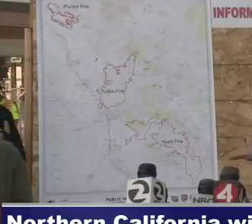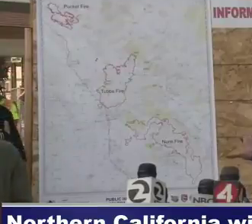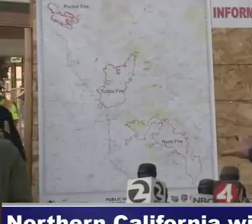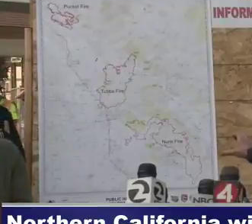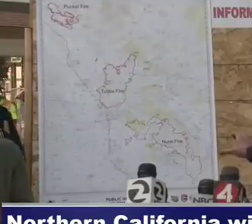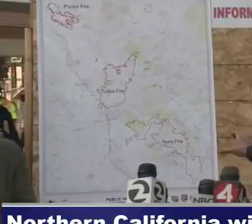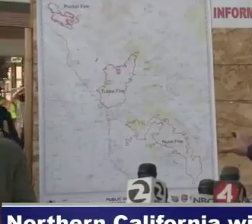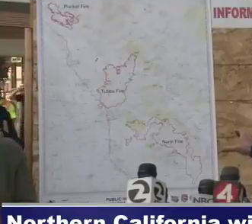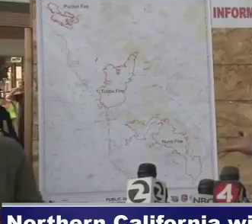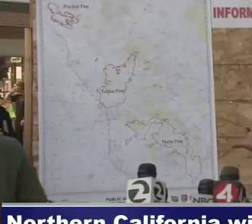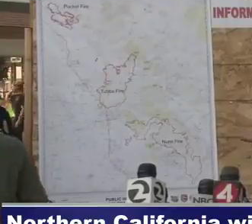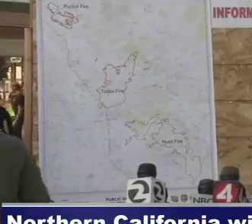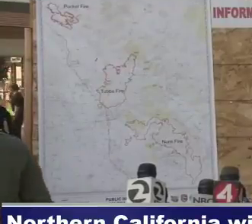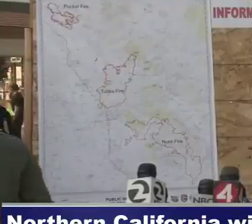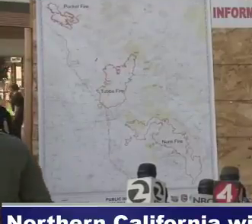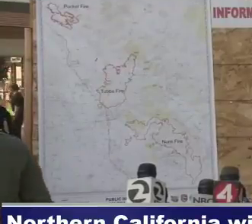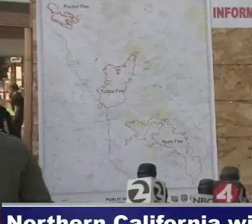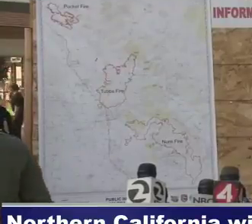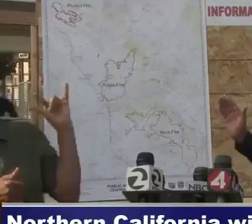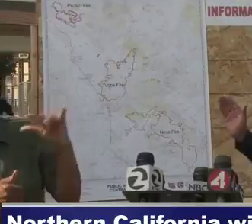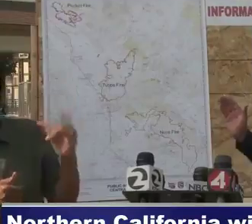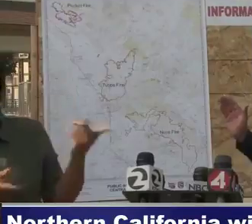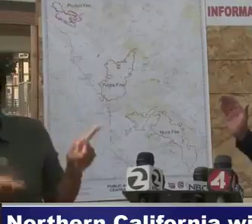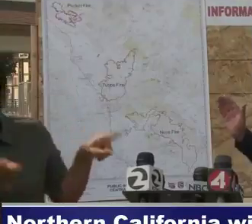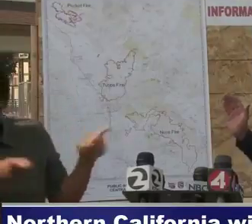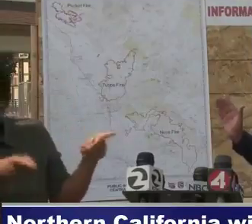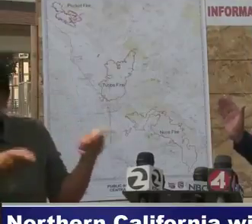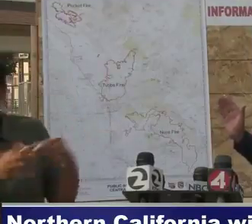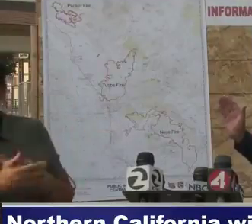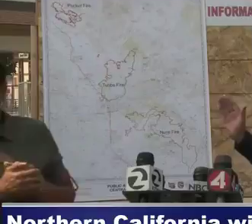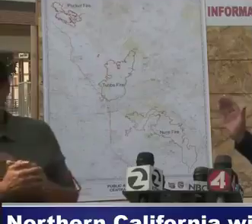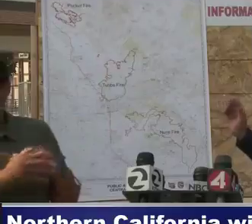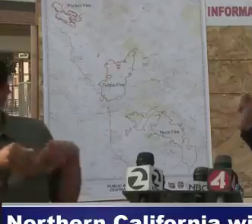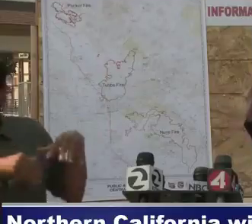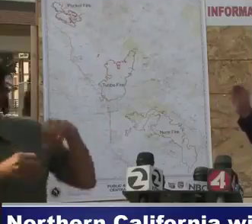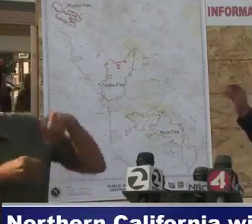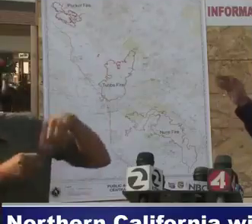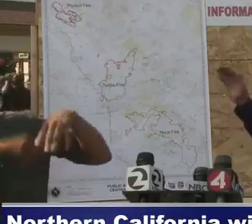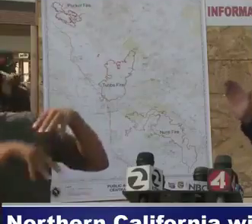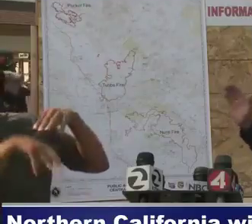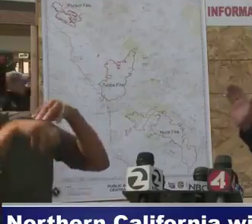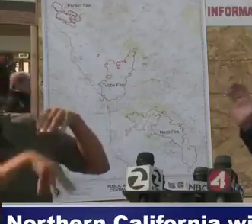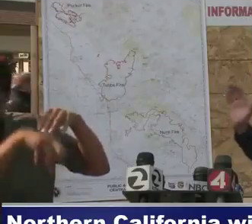so for simplicity for the rest of us, and just be good check